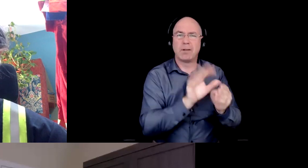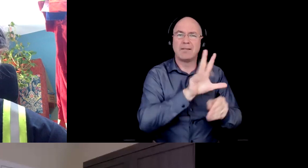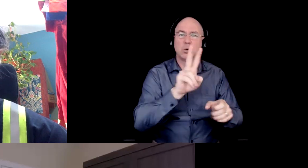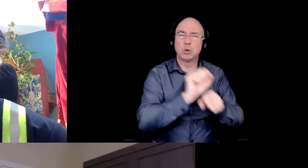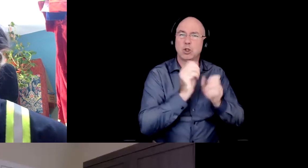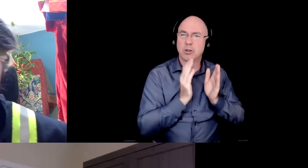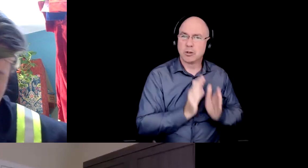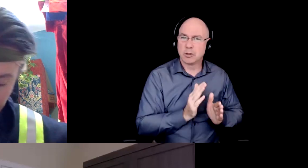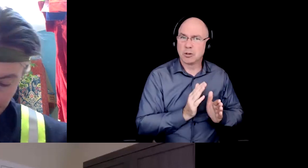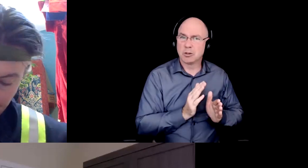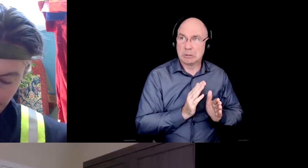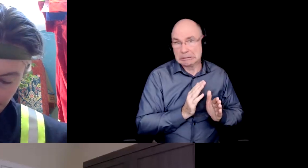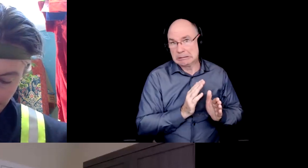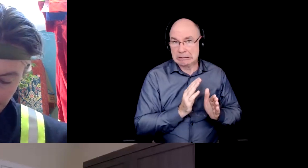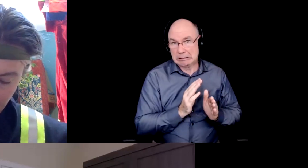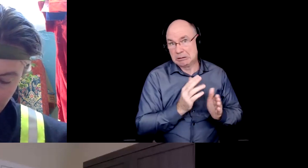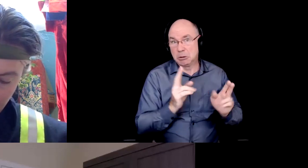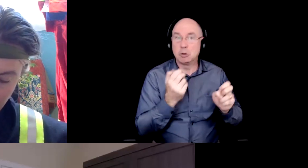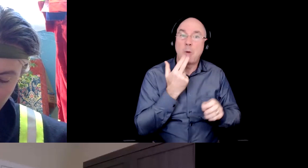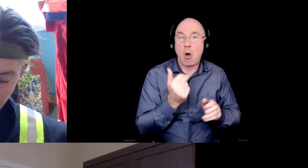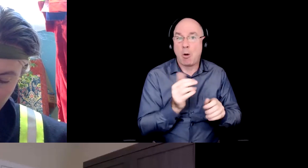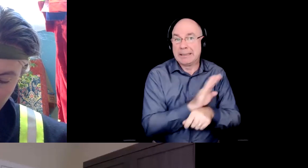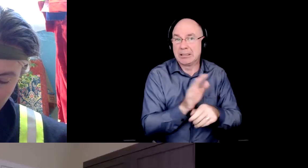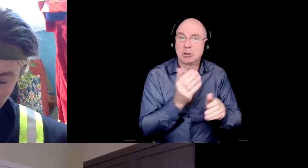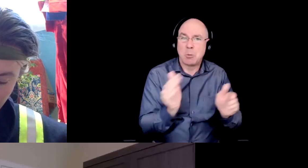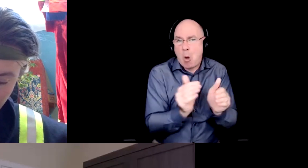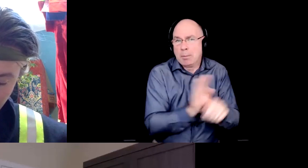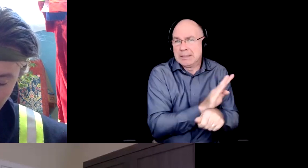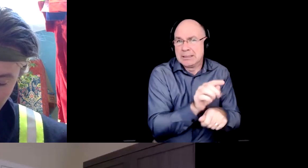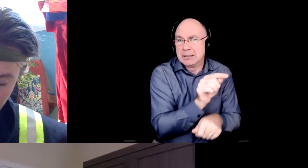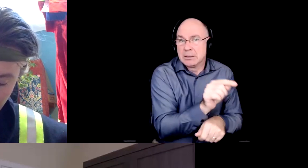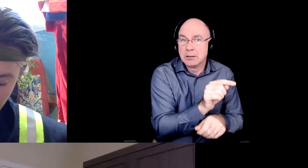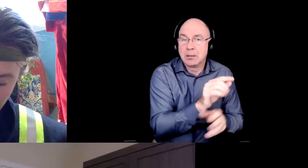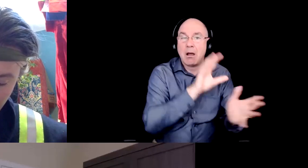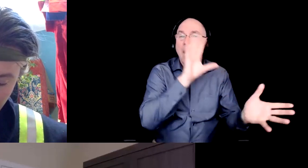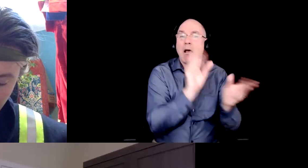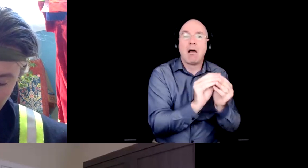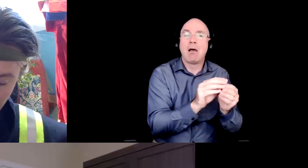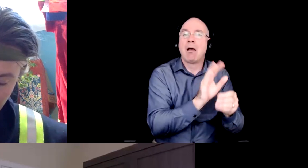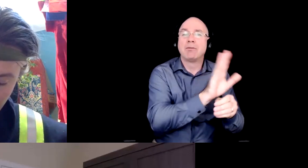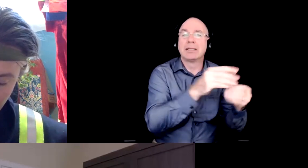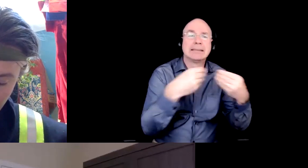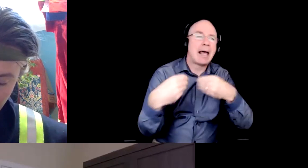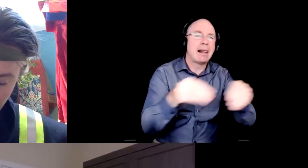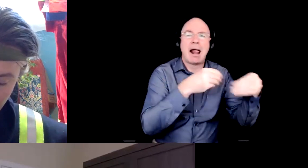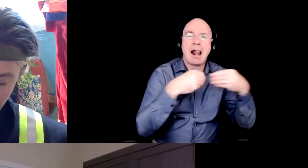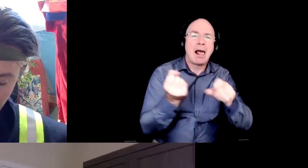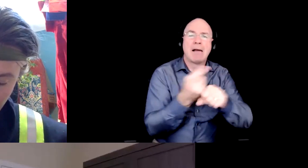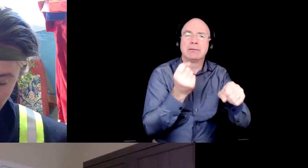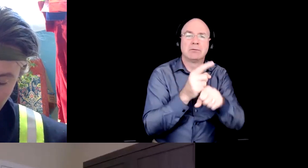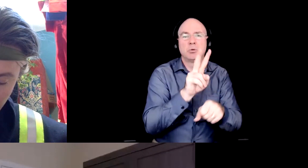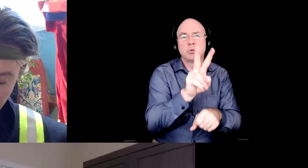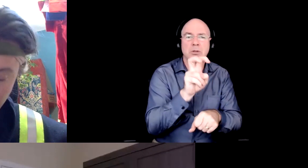last time we heard, so small business. And currently their total sales of their business is 200